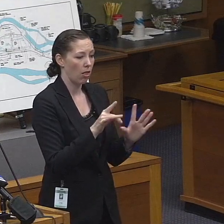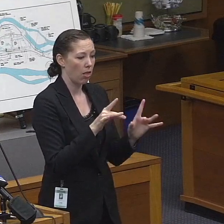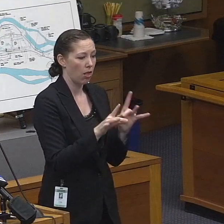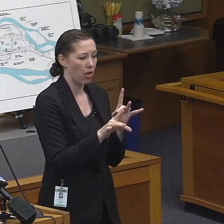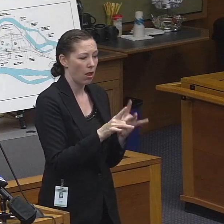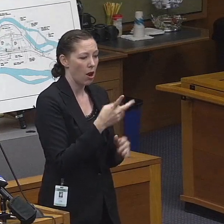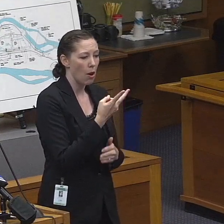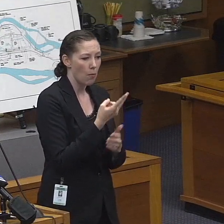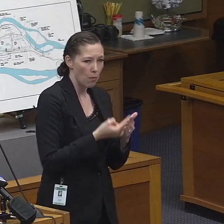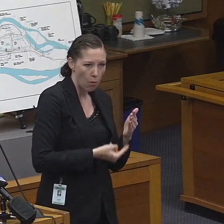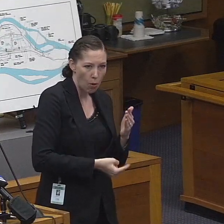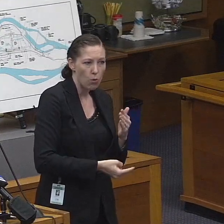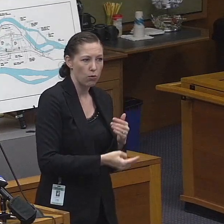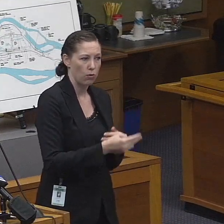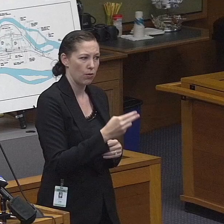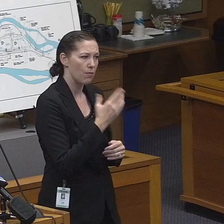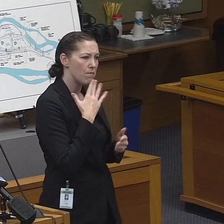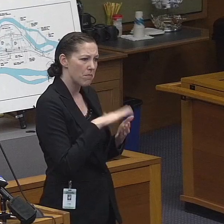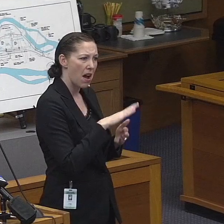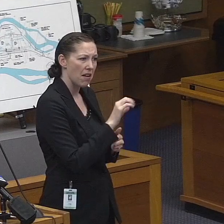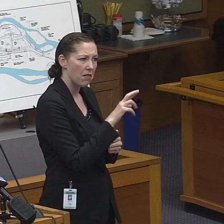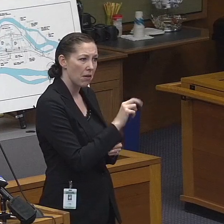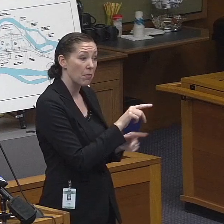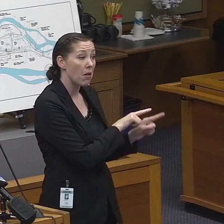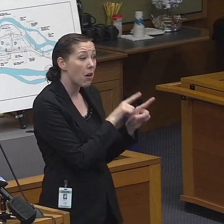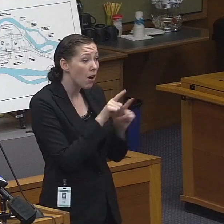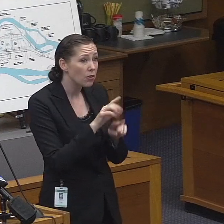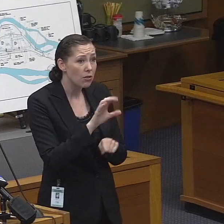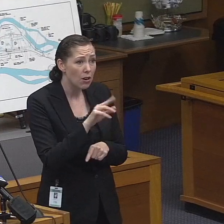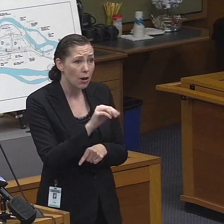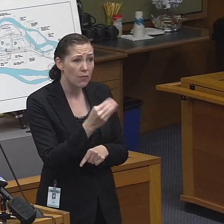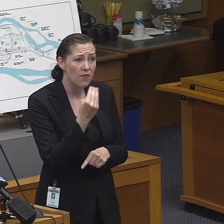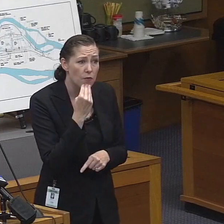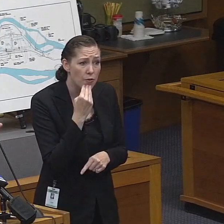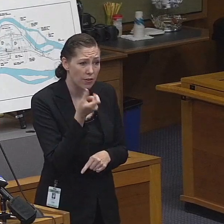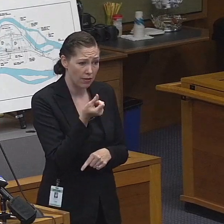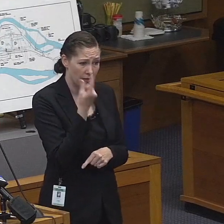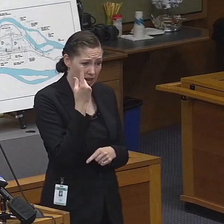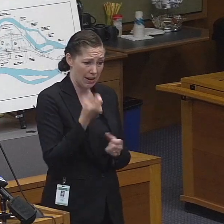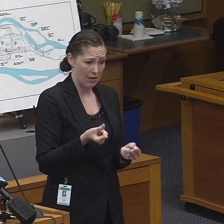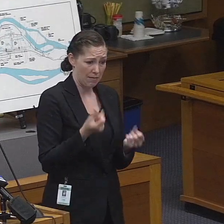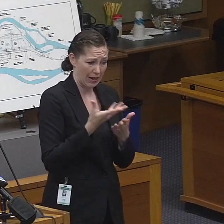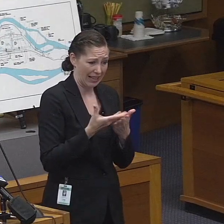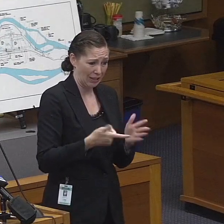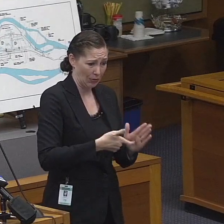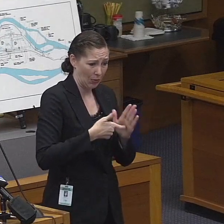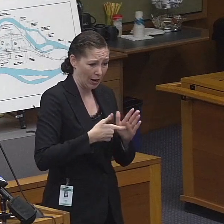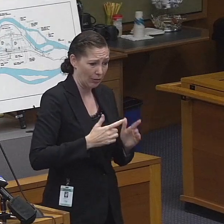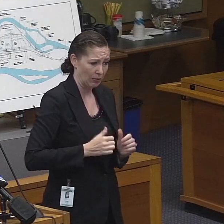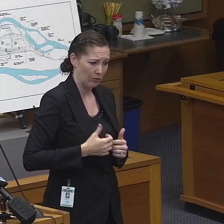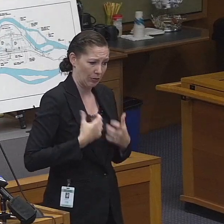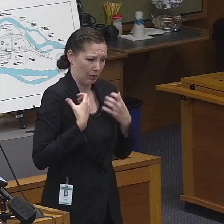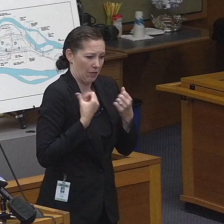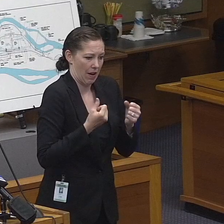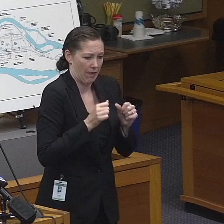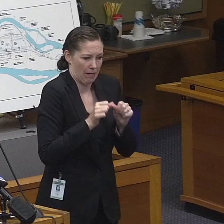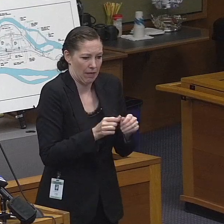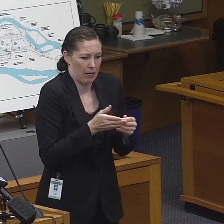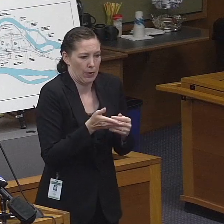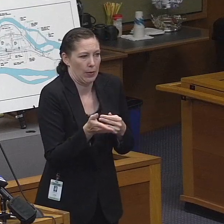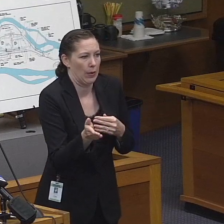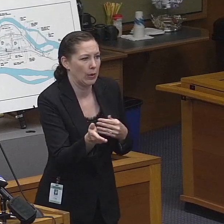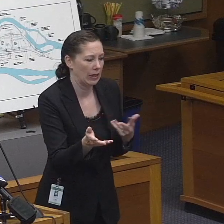food that the bacteria that live on the surface of your slow sand filters need to survive. If that's the case, and we're tested that at the bench scale, we